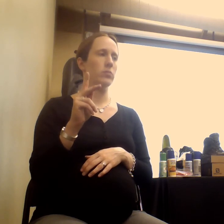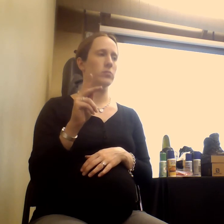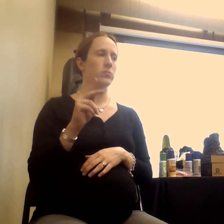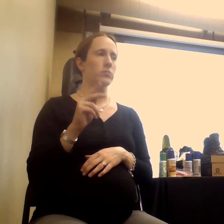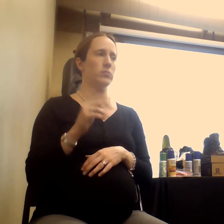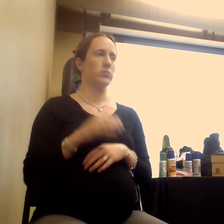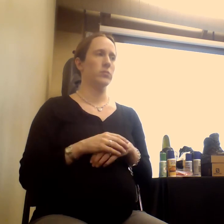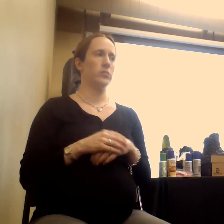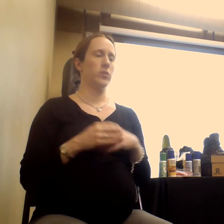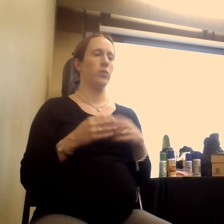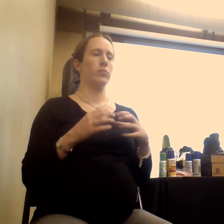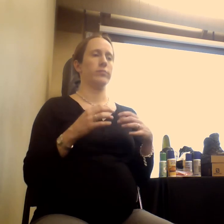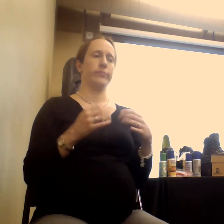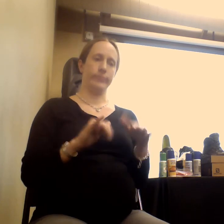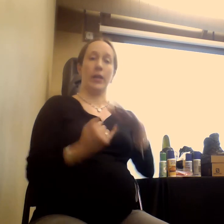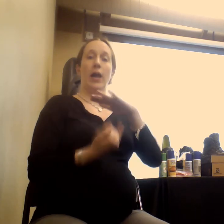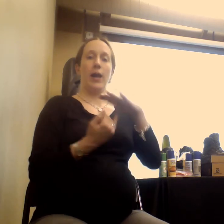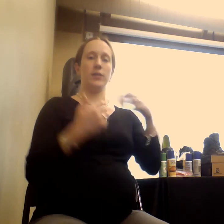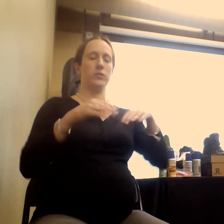4. Okay.